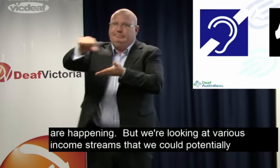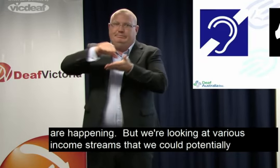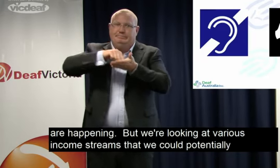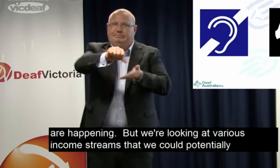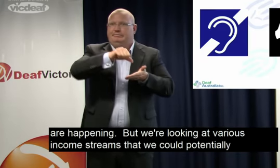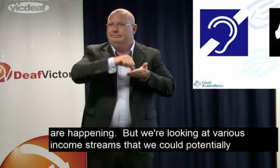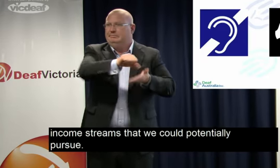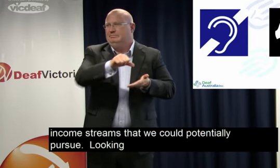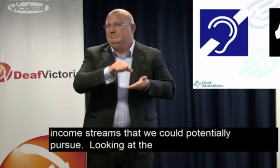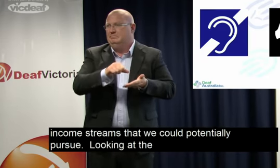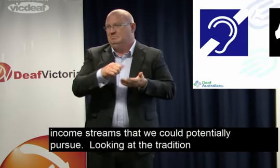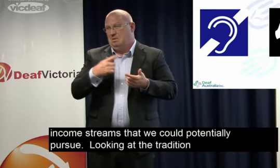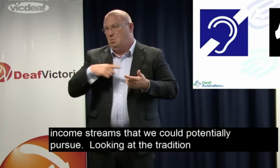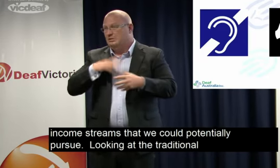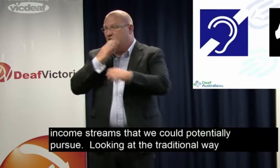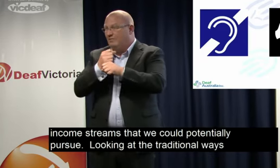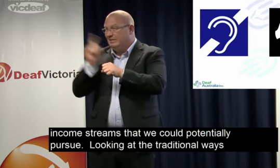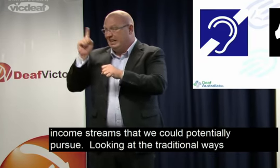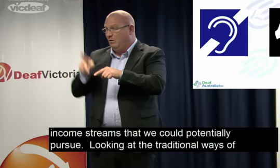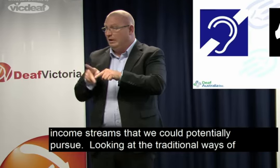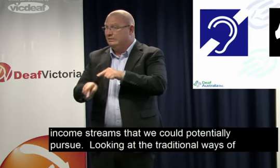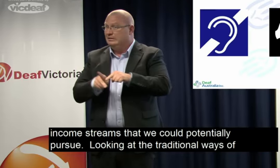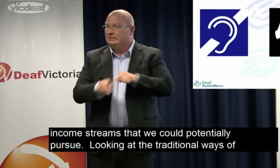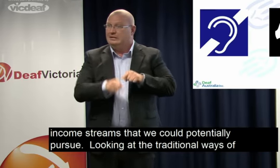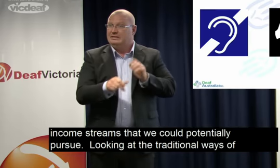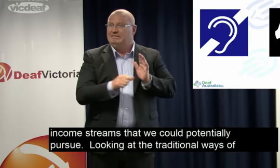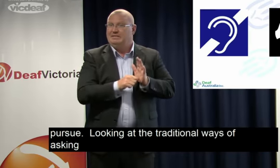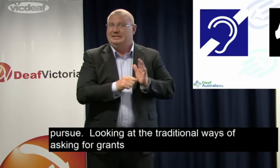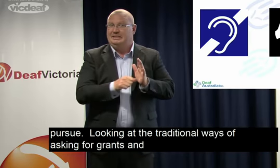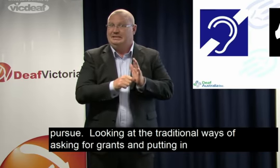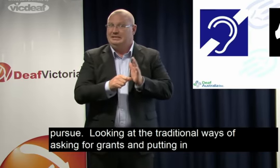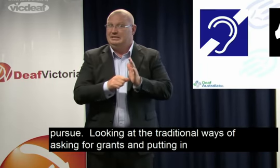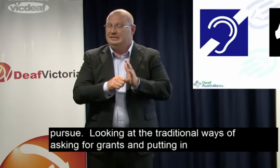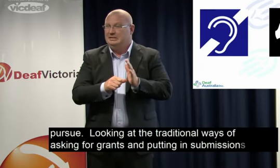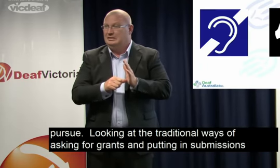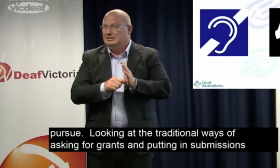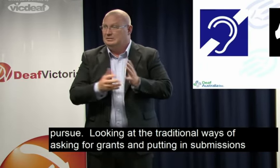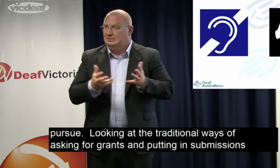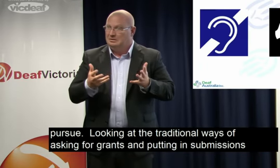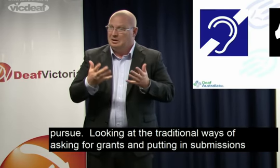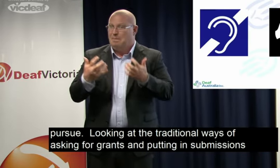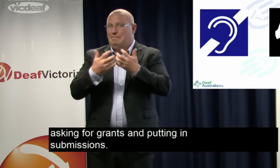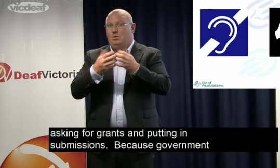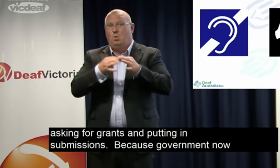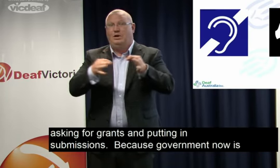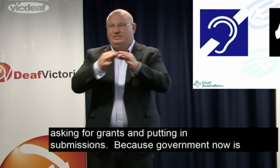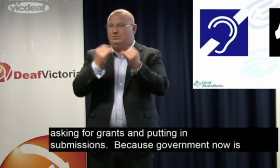funding grants and putting in submissions, because government now is ceasing those types of programs and funding. So